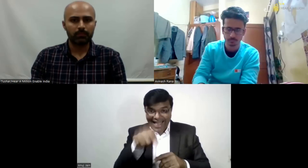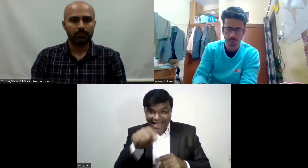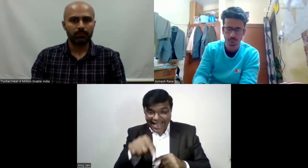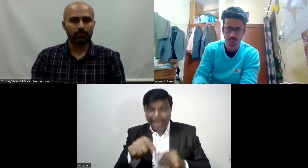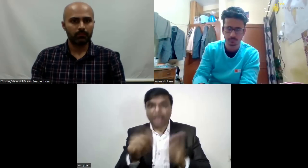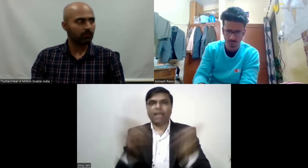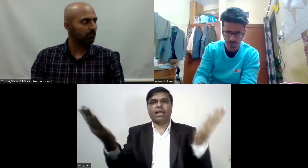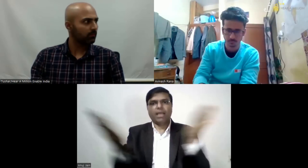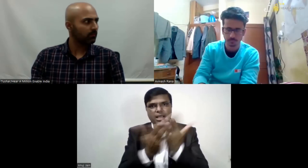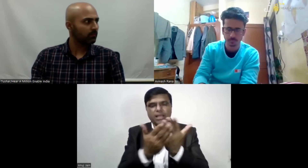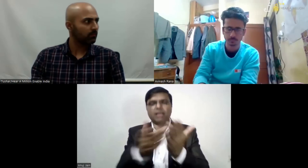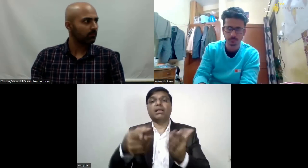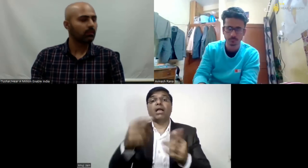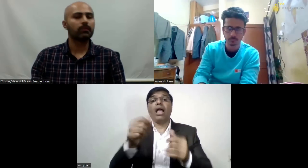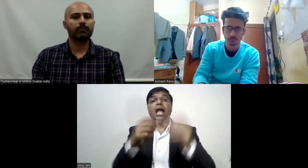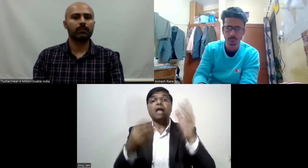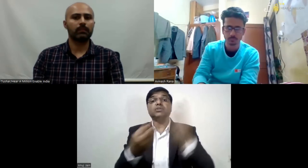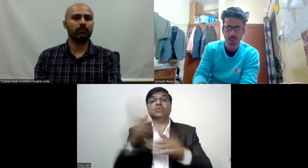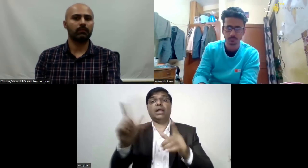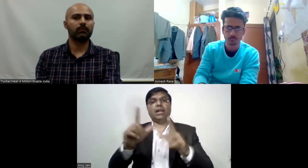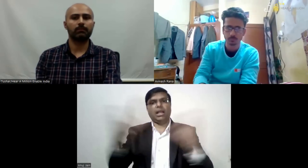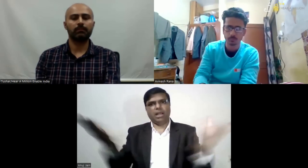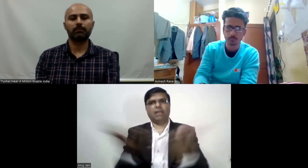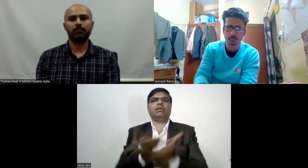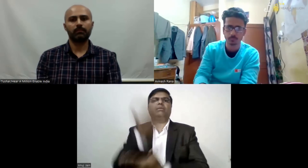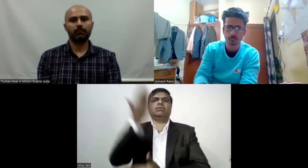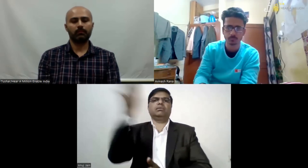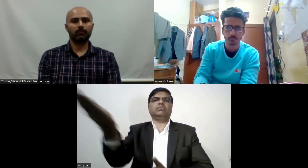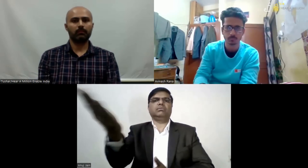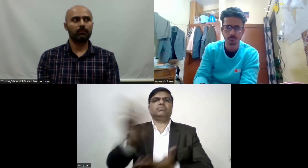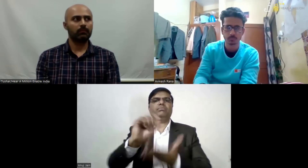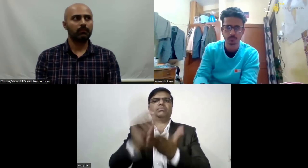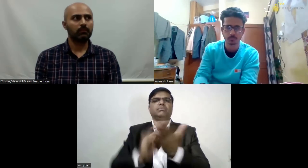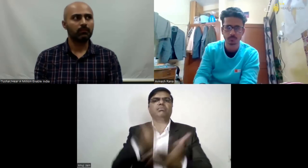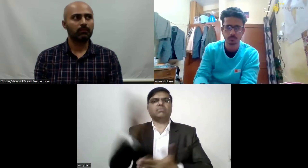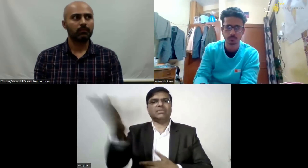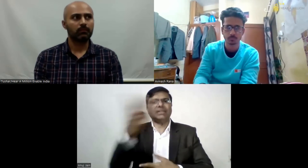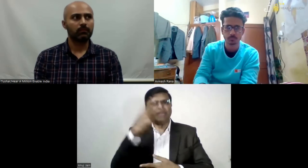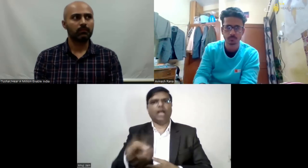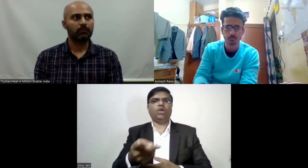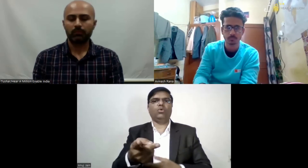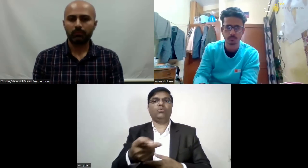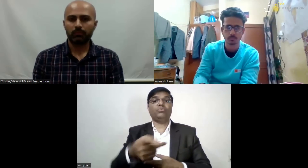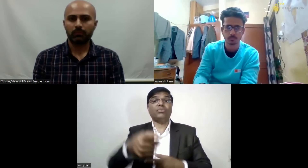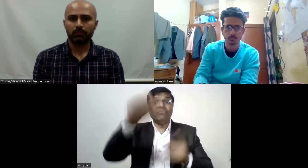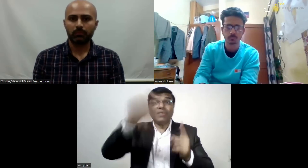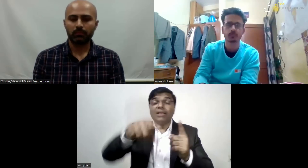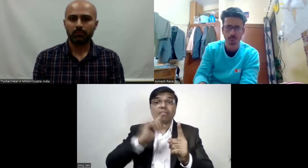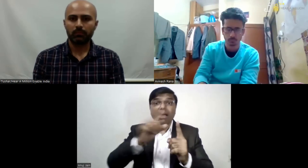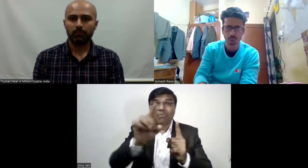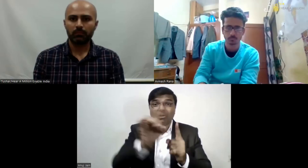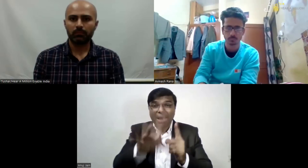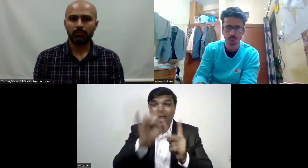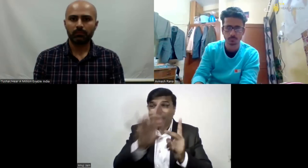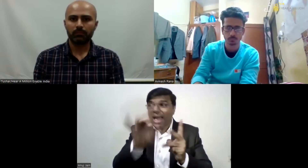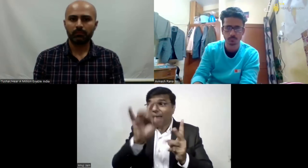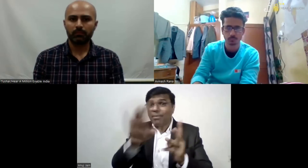attach the letter with your letter, and the association has to write the letter. Okay.